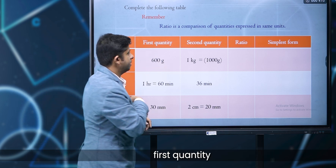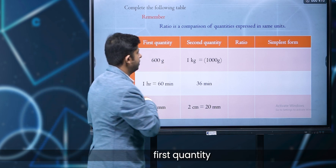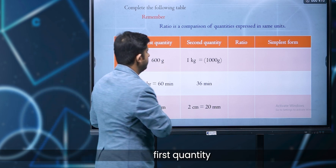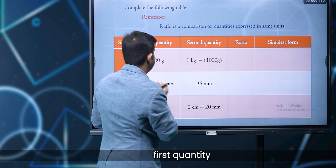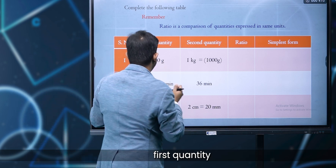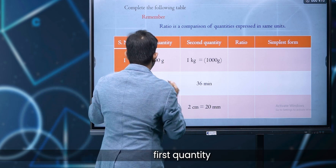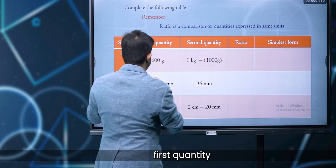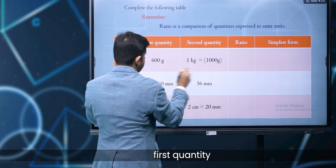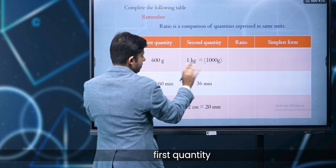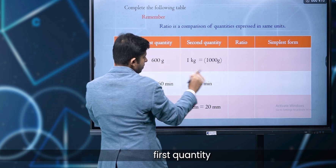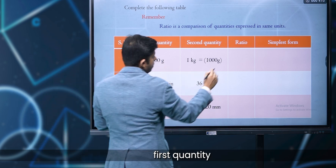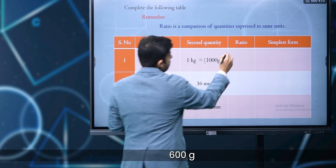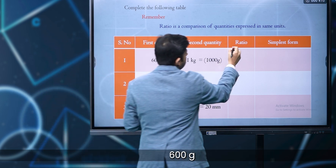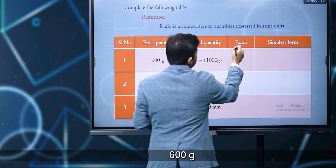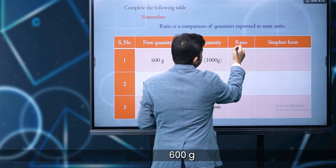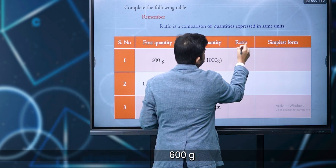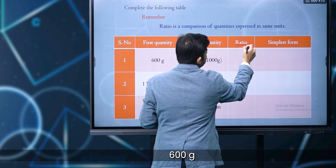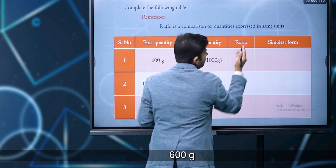First quantity, 600 grams.